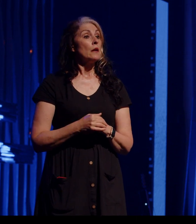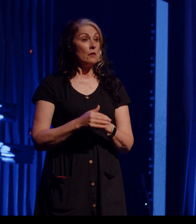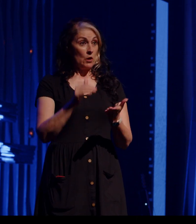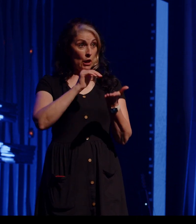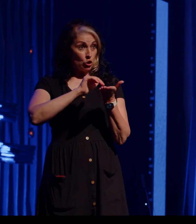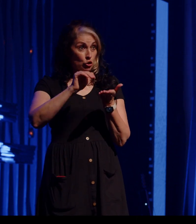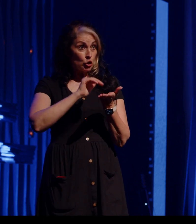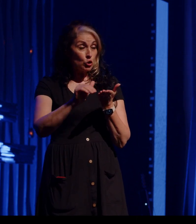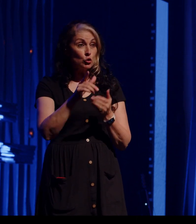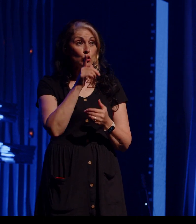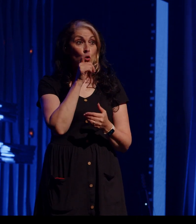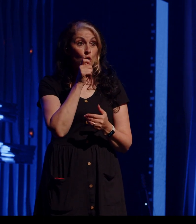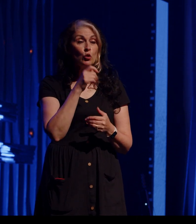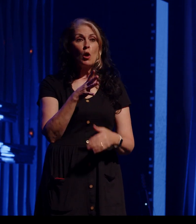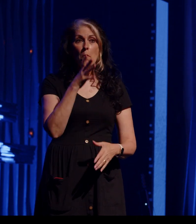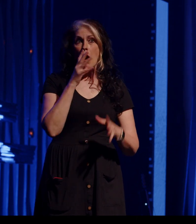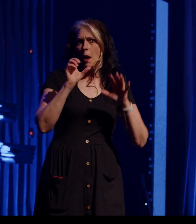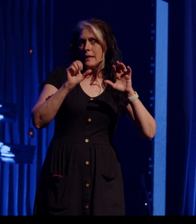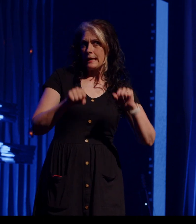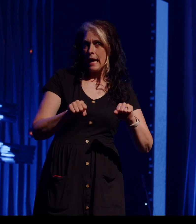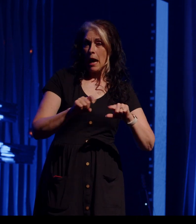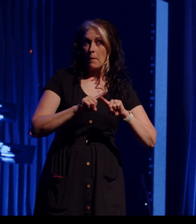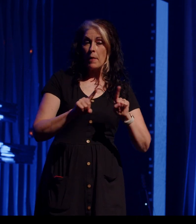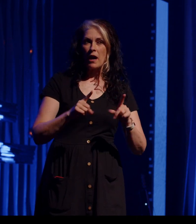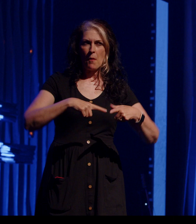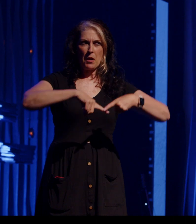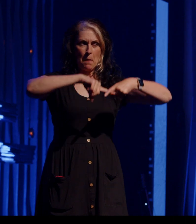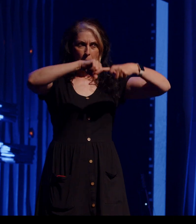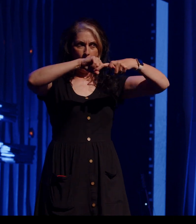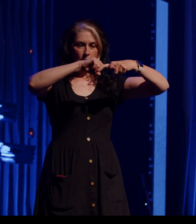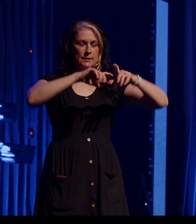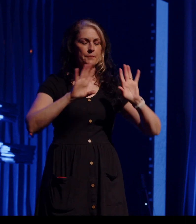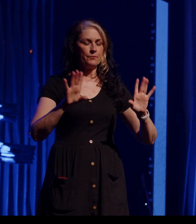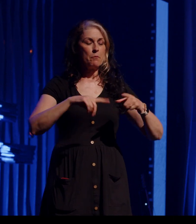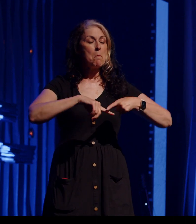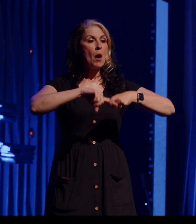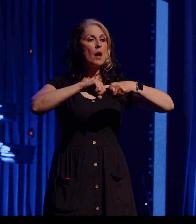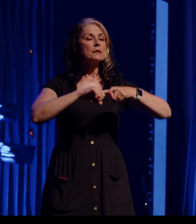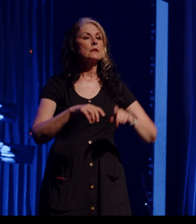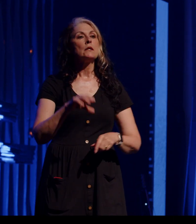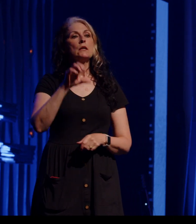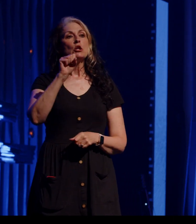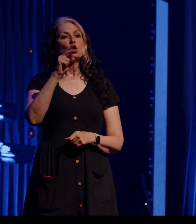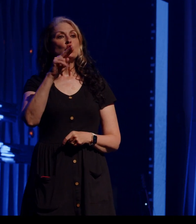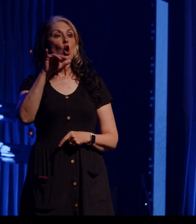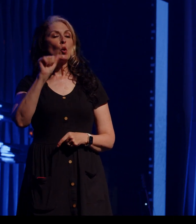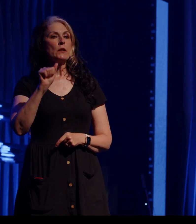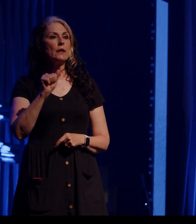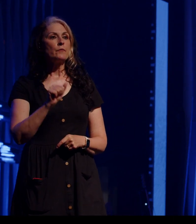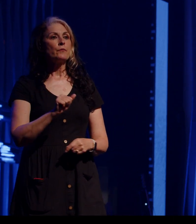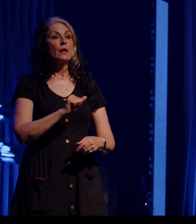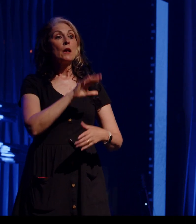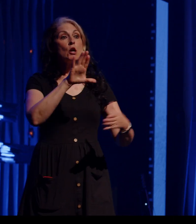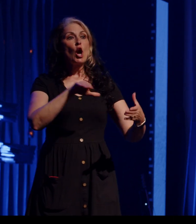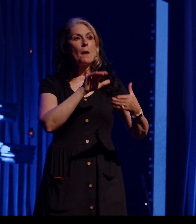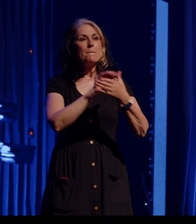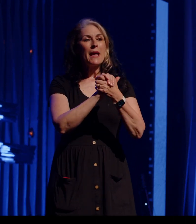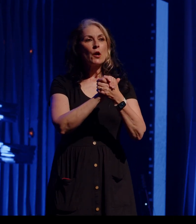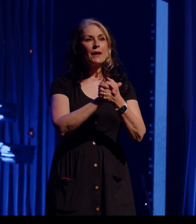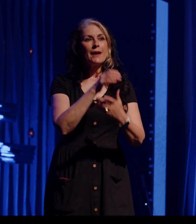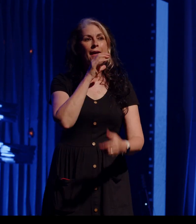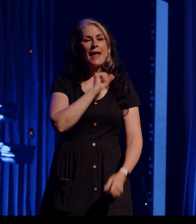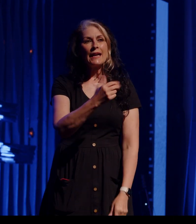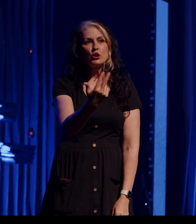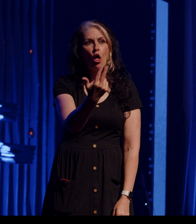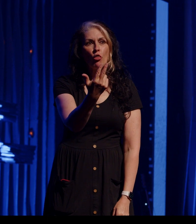excuses, it was her. Let me stop there. If you don't know the story of Ben Carson, Sonia Carson, she was married at 13 years old. She was